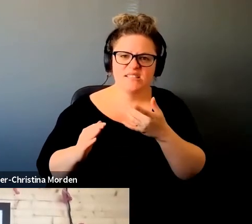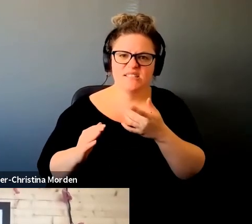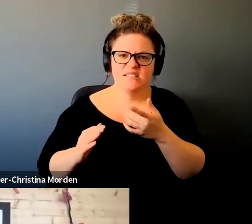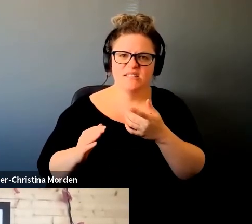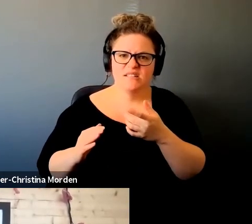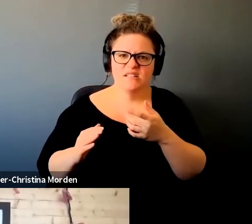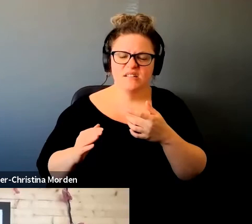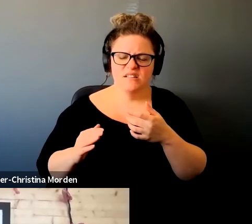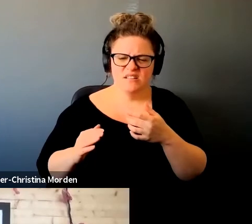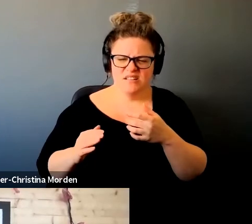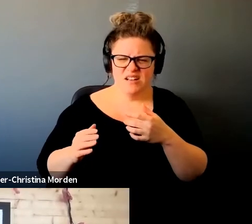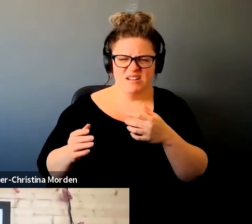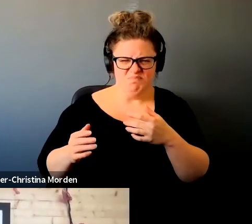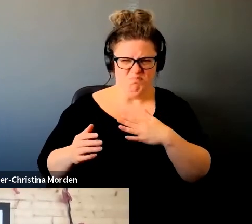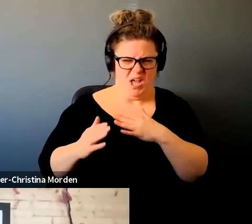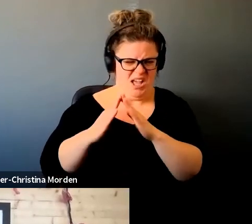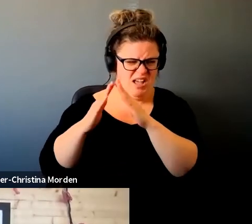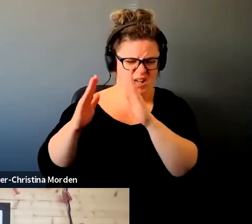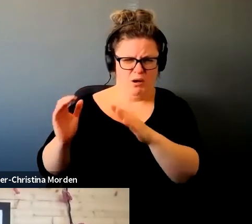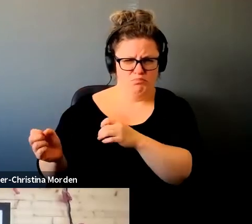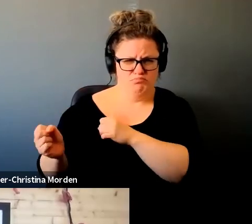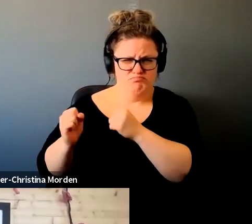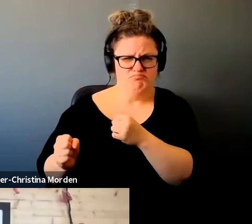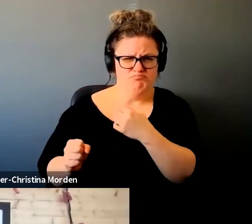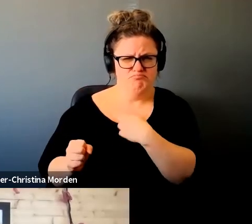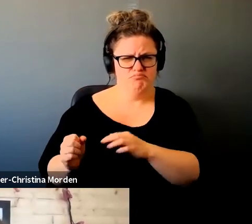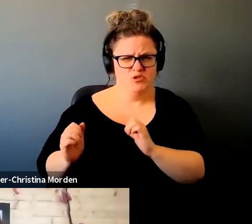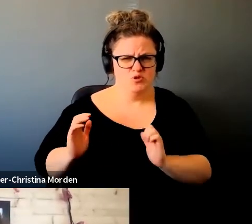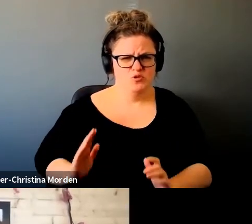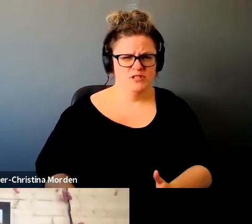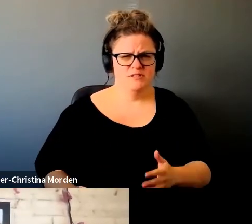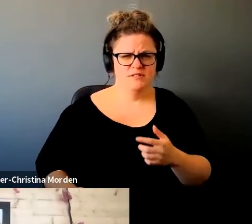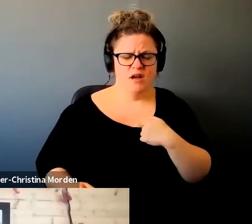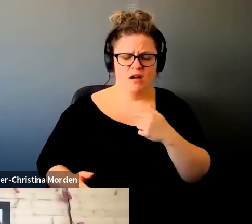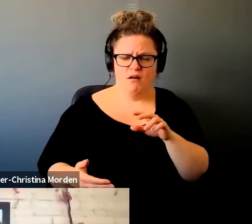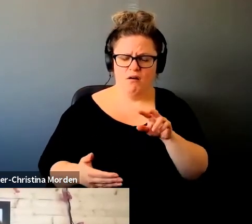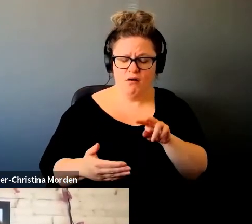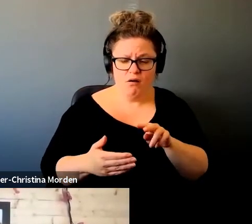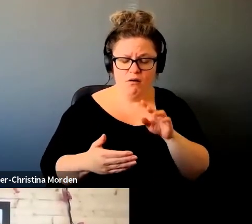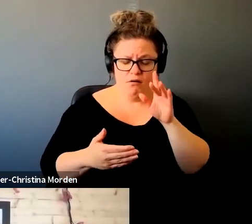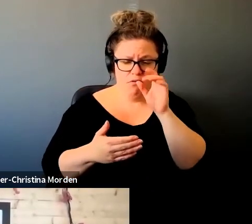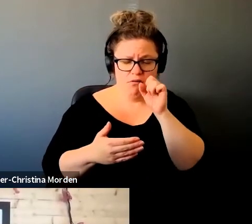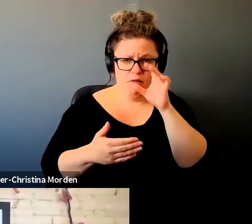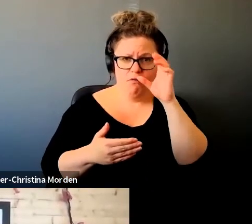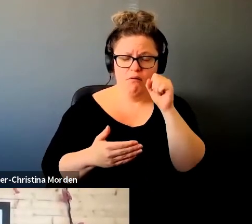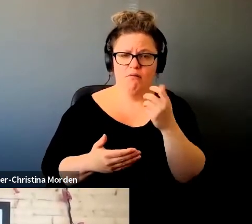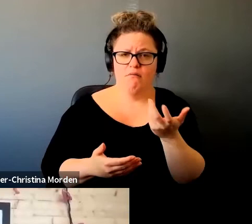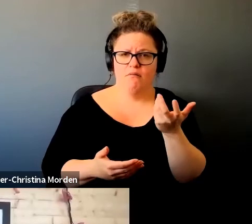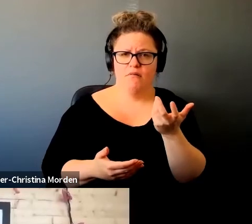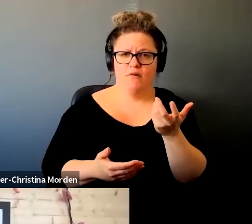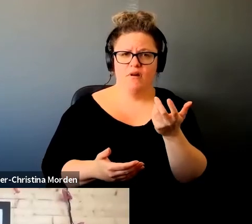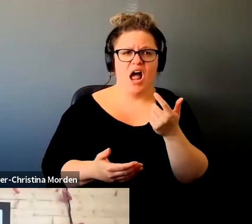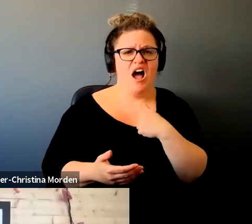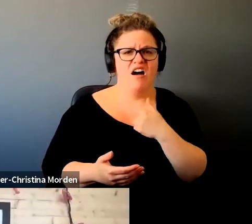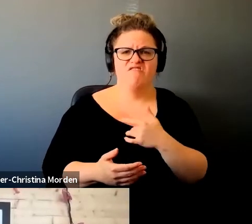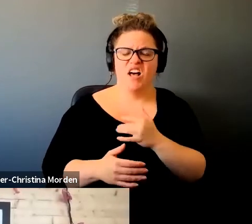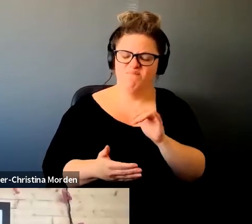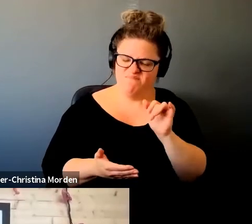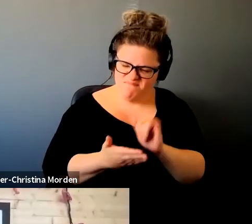by fundamentalist Christians, because that attitude, I identified with